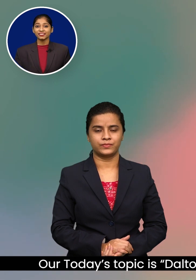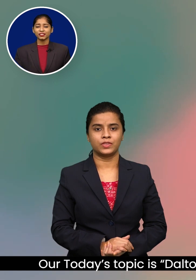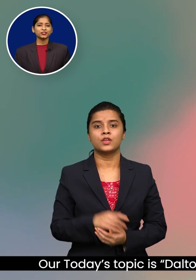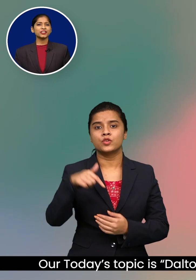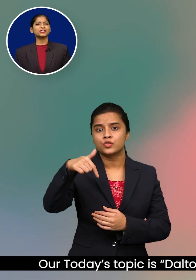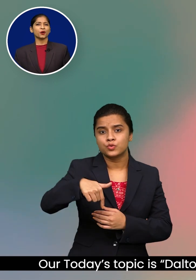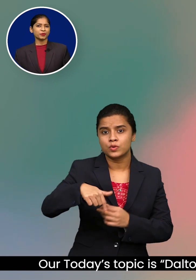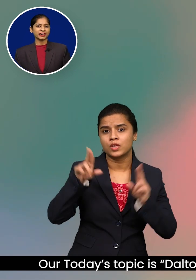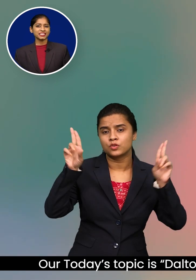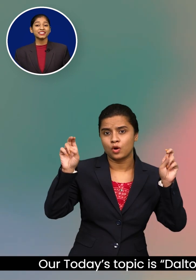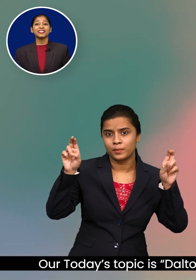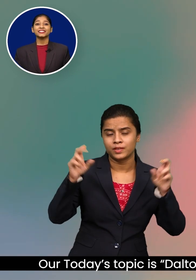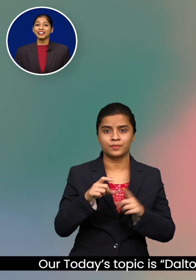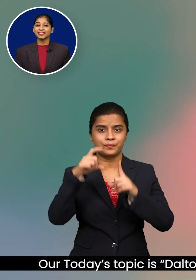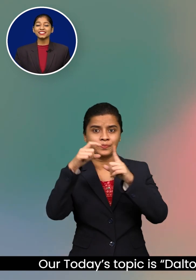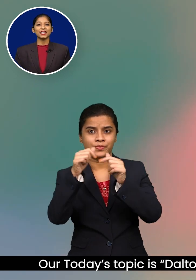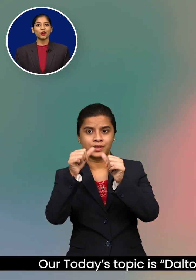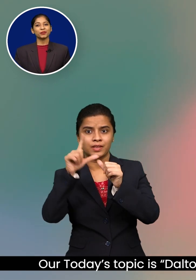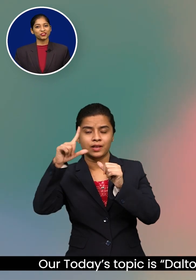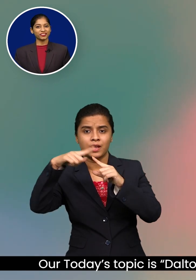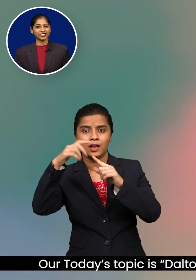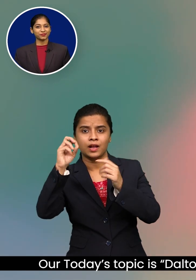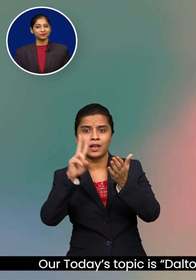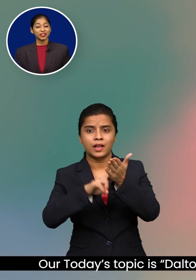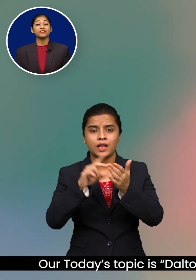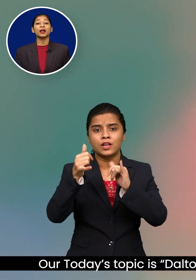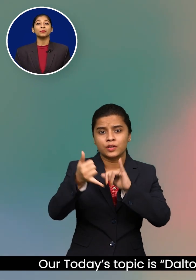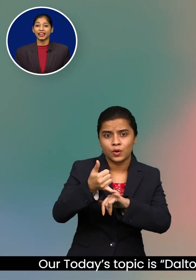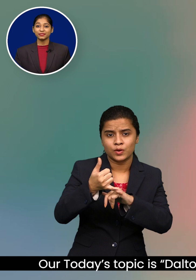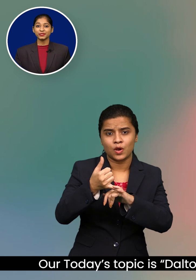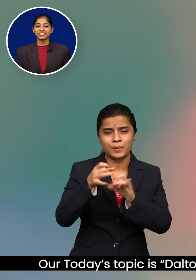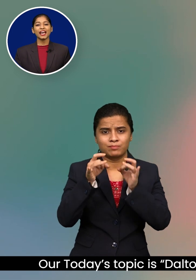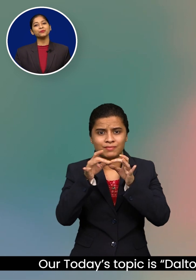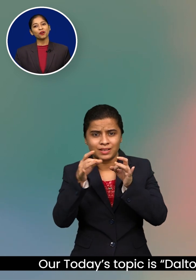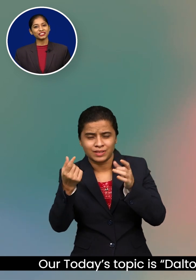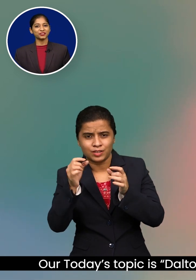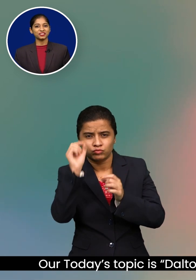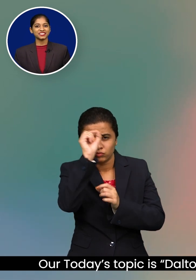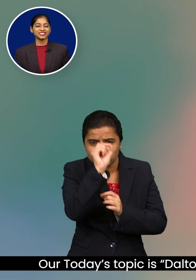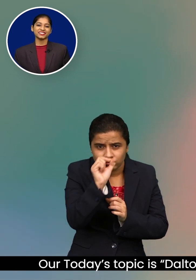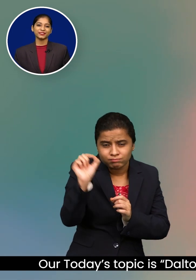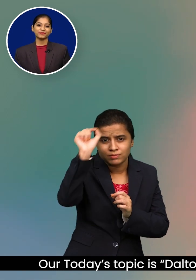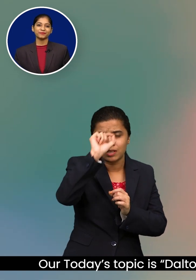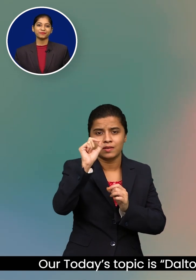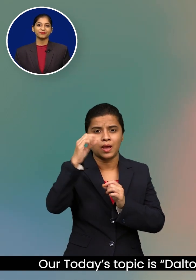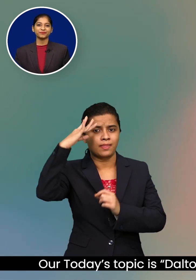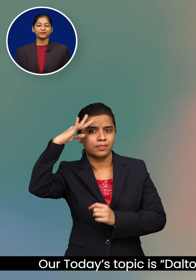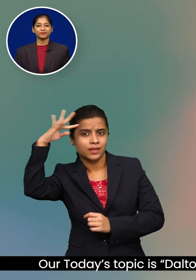Our today's topic is Dalton's atomic theory from atoms and molecules.